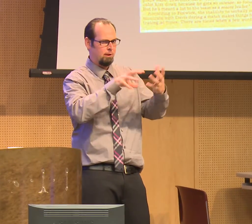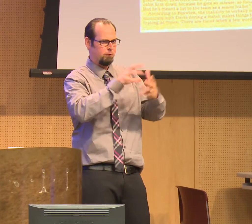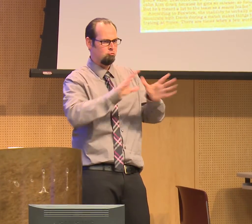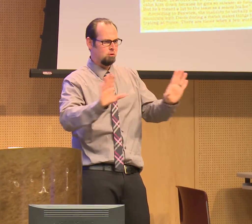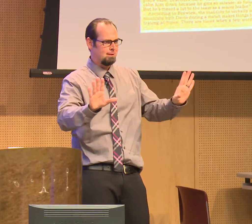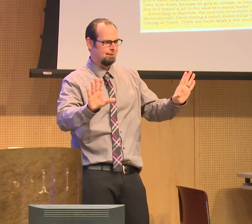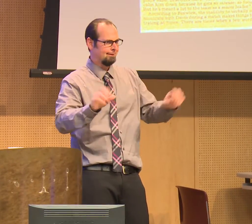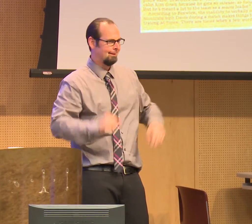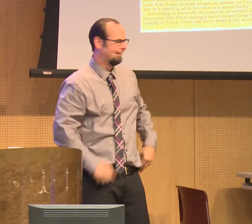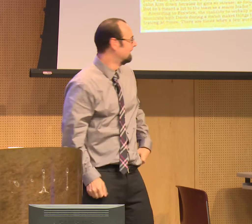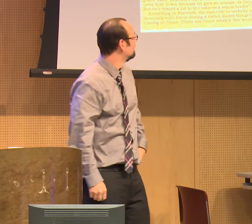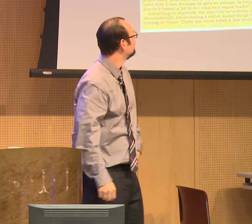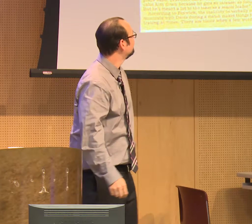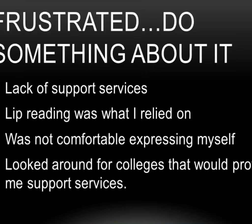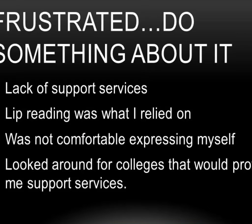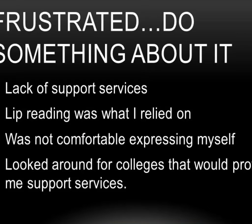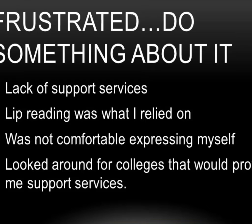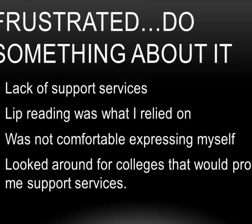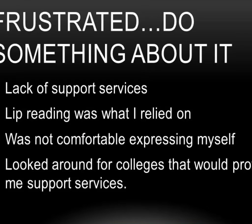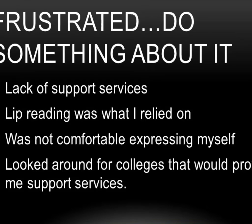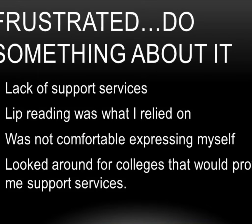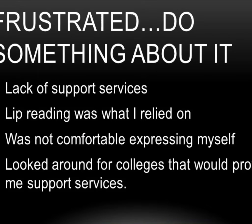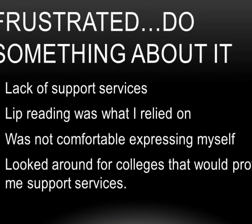Don't be confused.